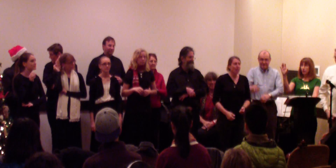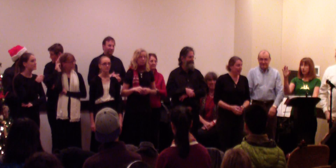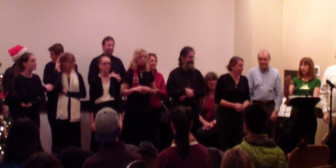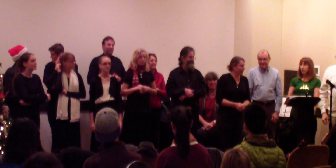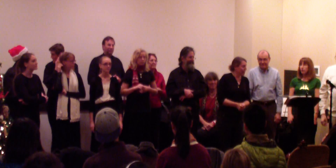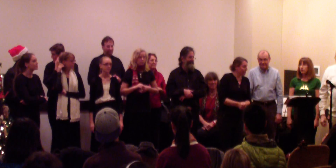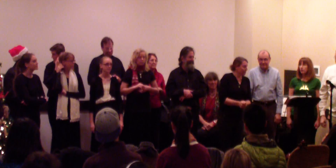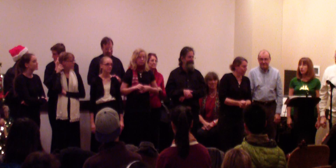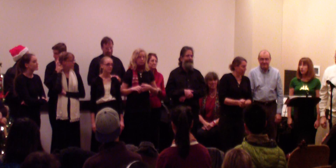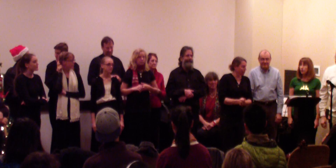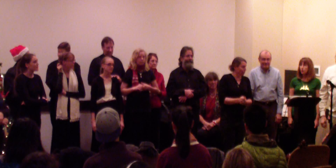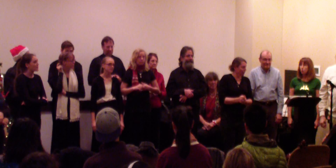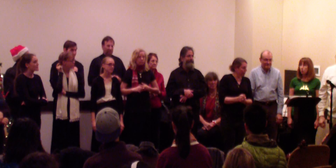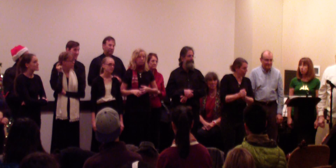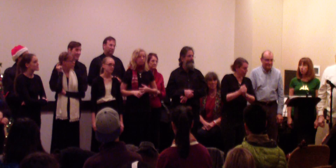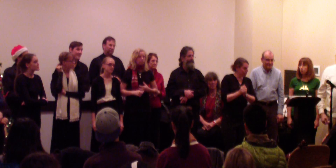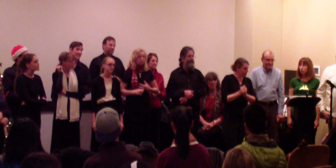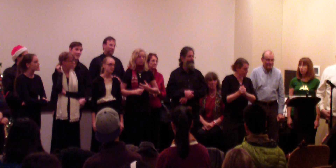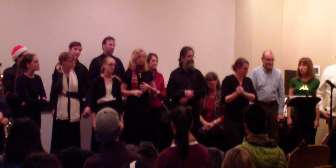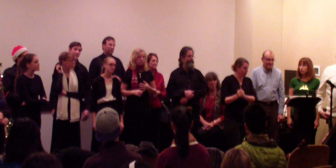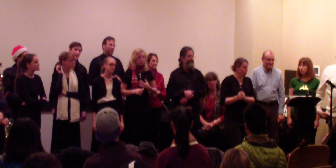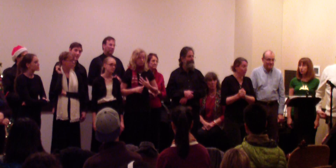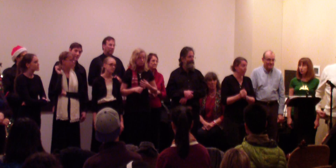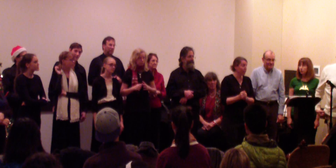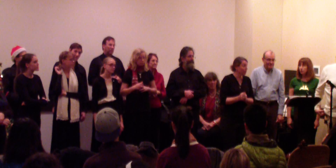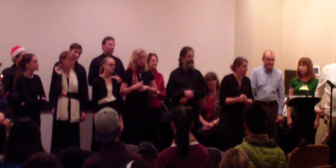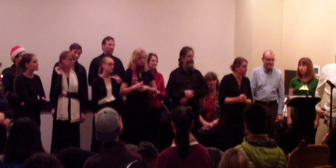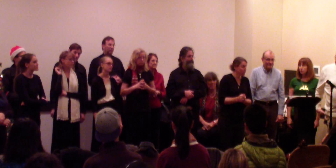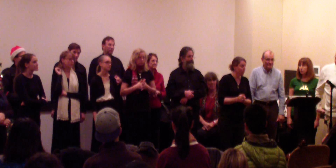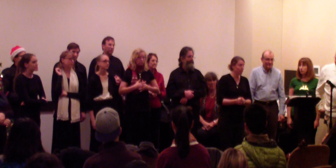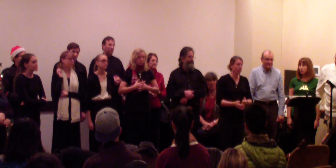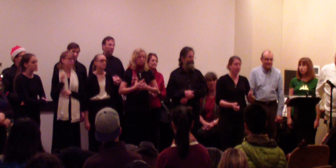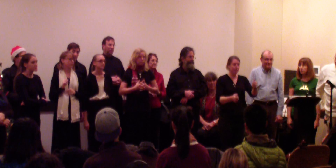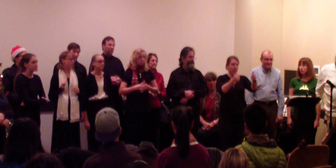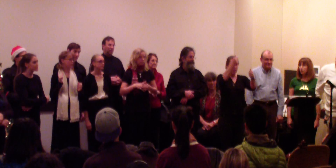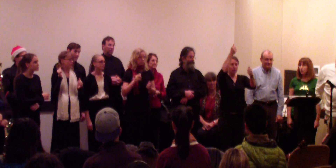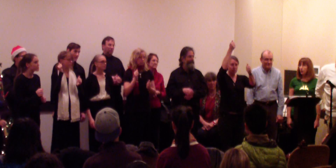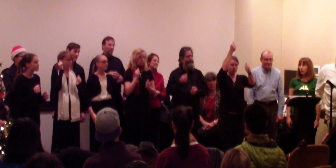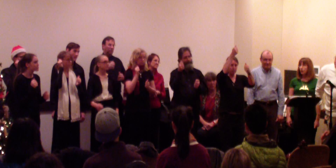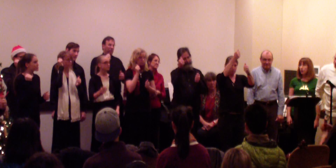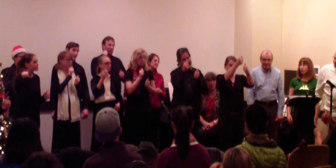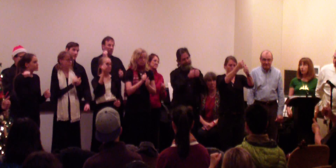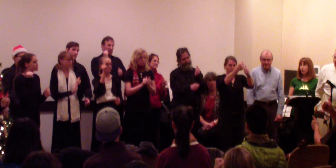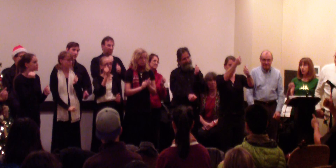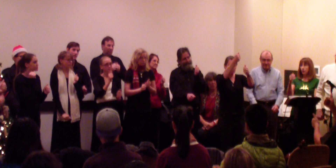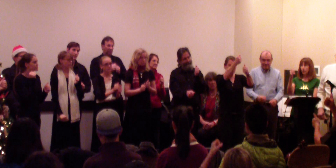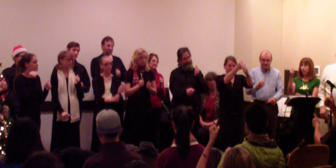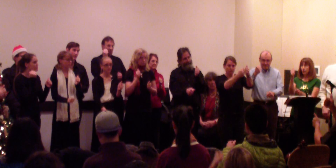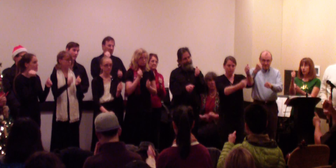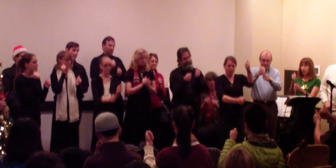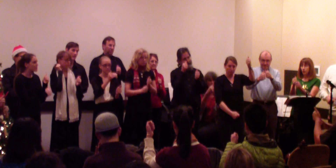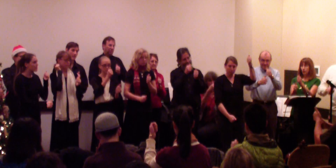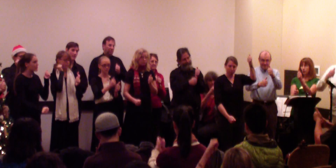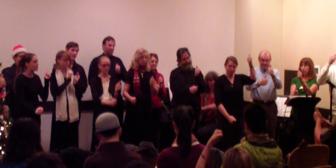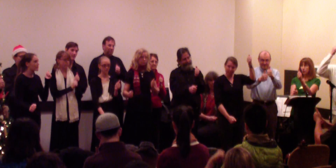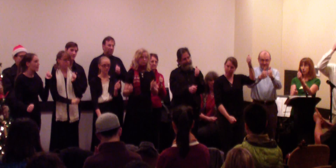sign, it goes, with every Christmas cards I write. So you're going to do all your knuckles touching each other. Every